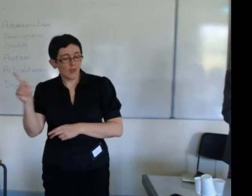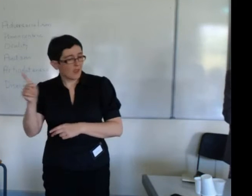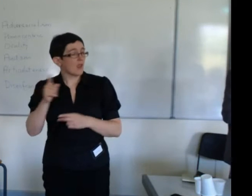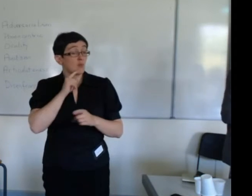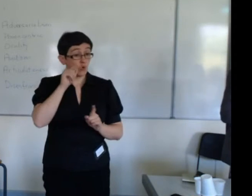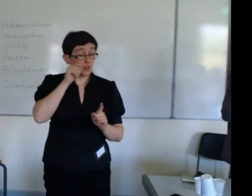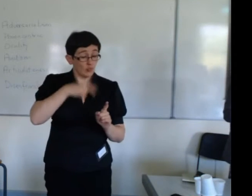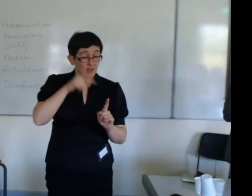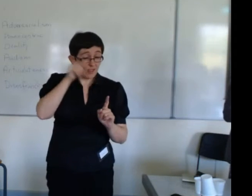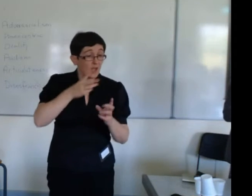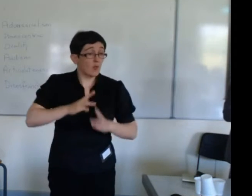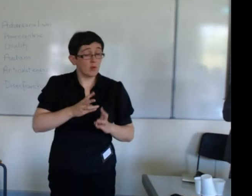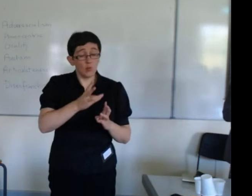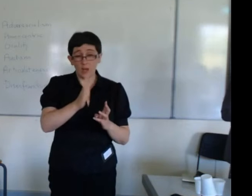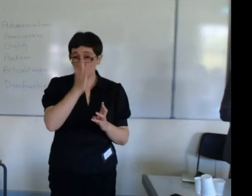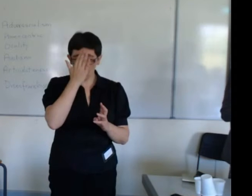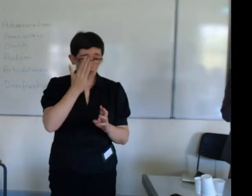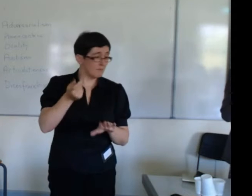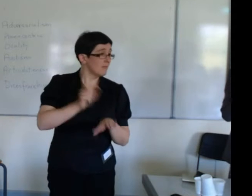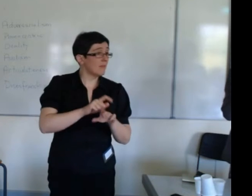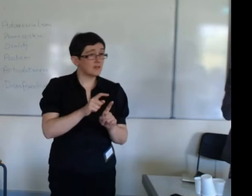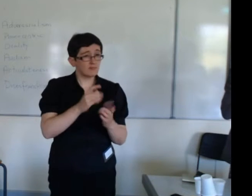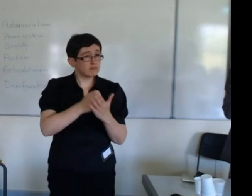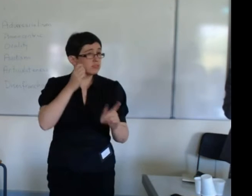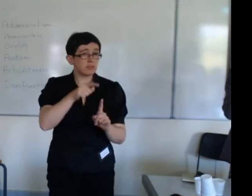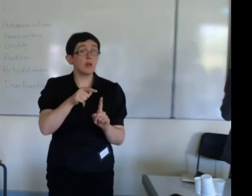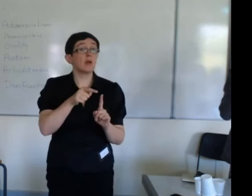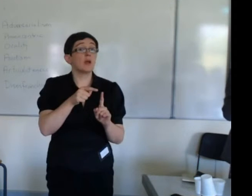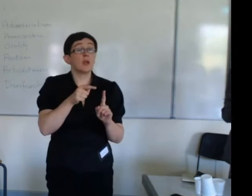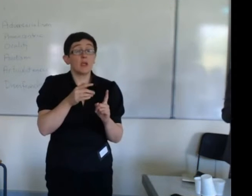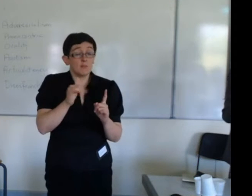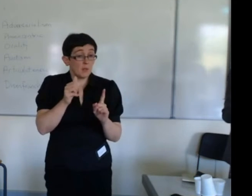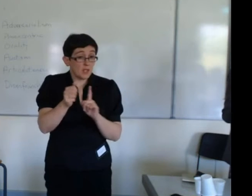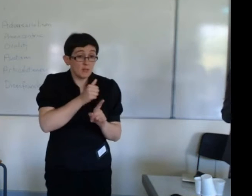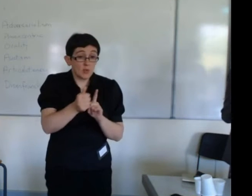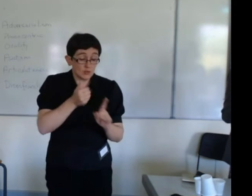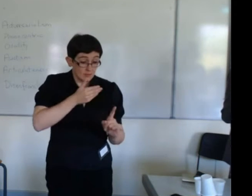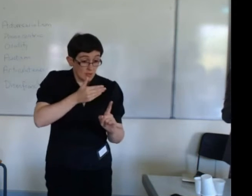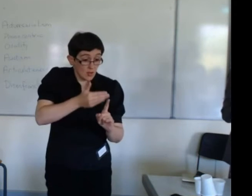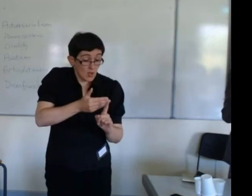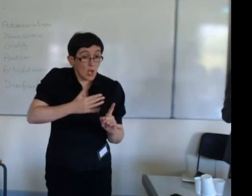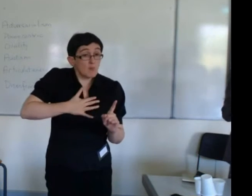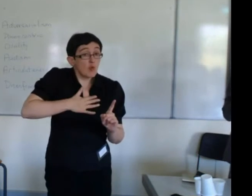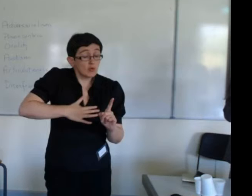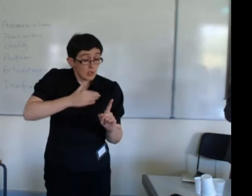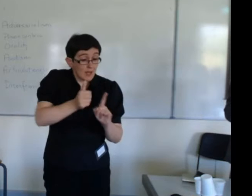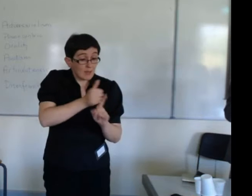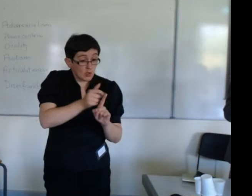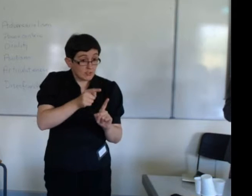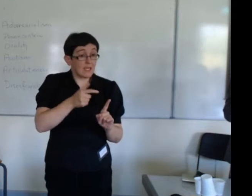will have a very accurate sense of that. Even if the abuse is only emotional up to that point, that if she says, I think he's going to